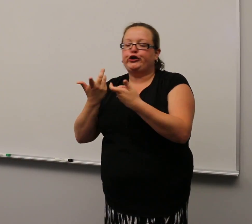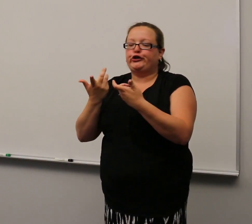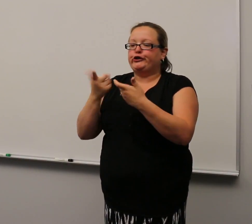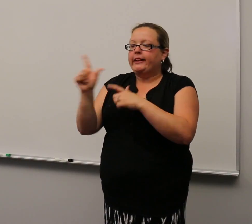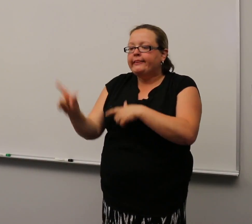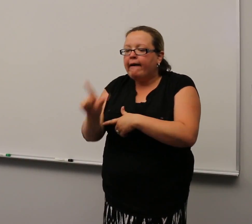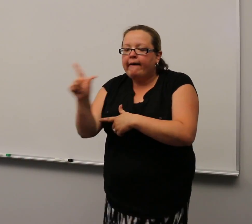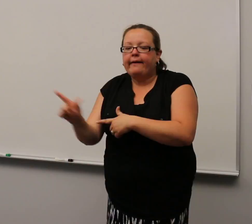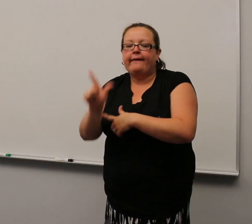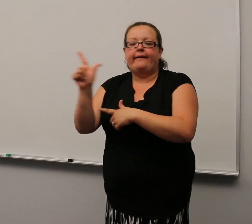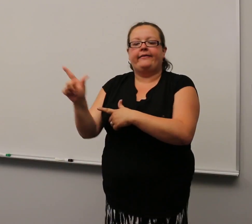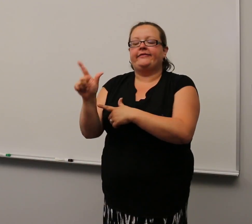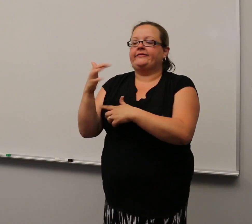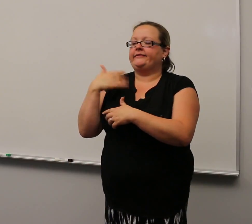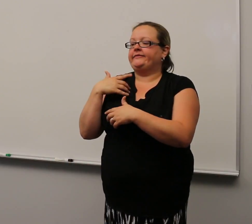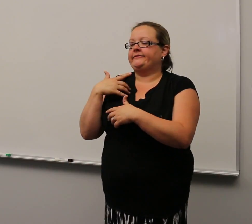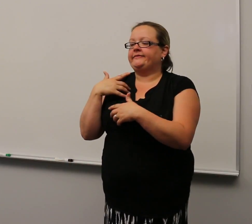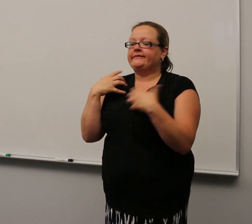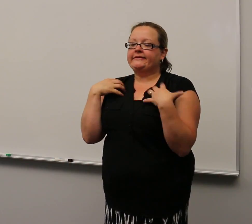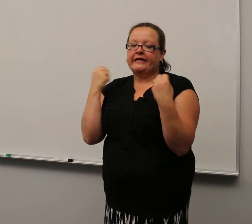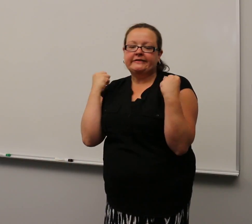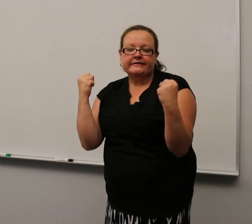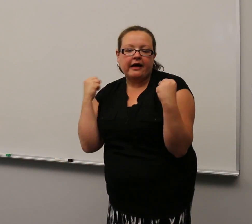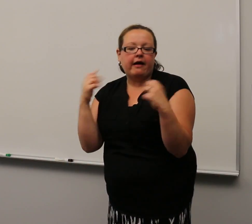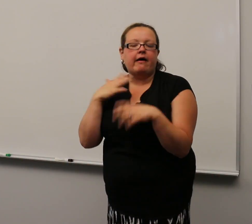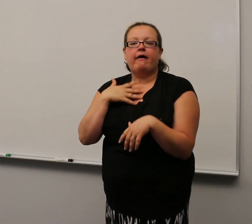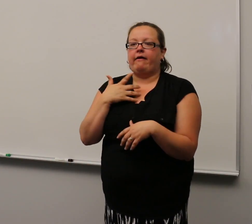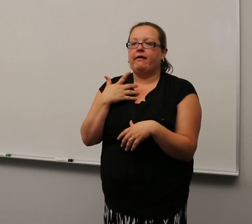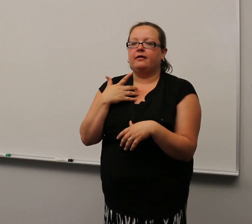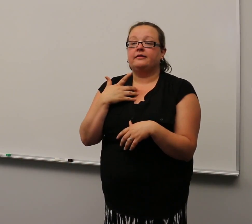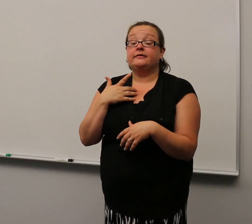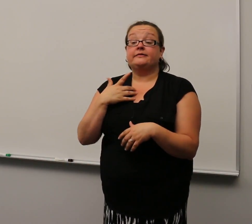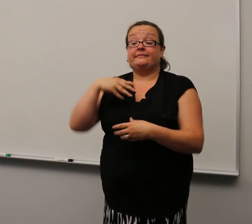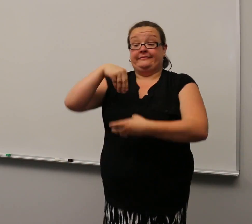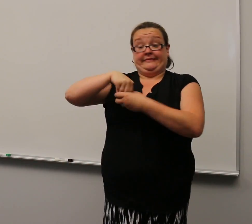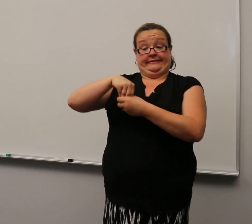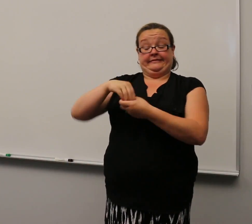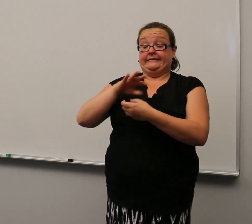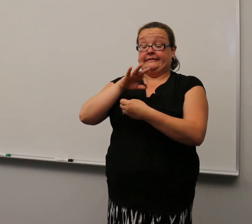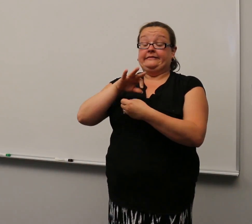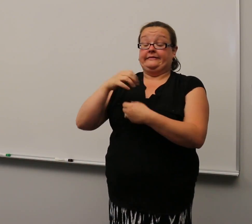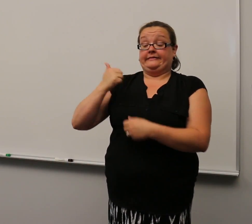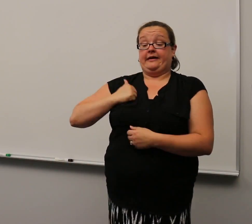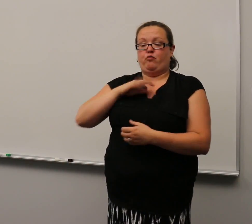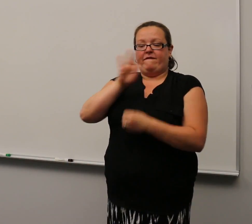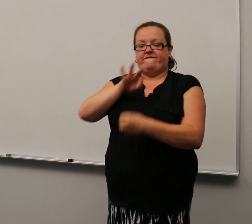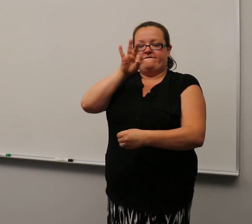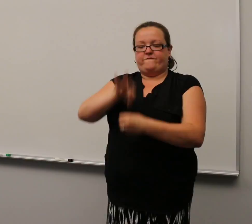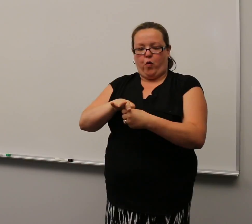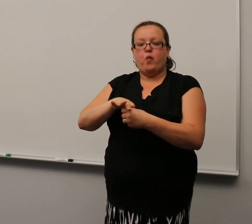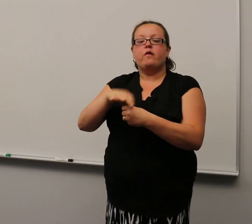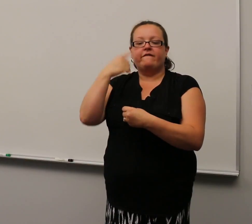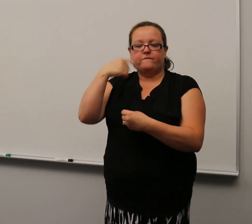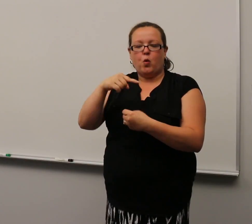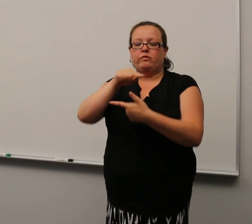parks and recreation. In Canada, we vote for people to represent us at each level. These representatives are